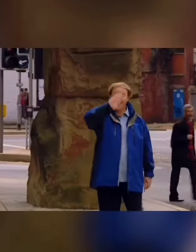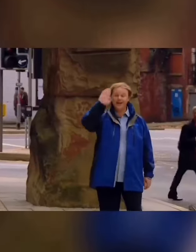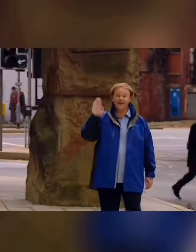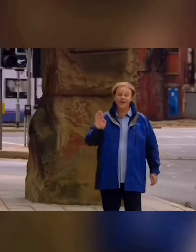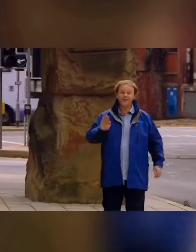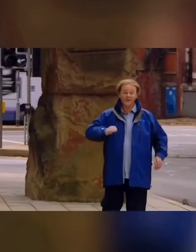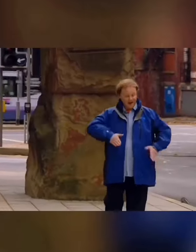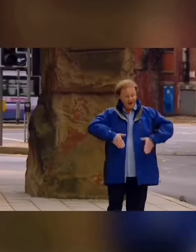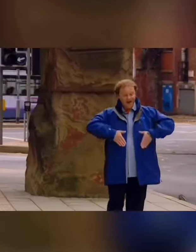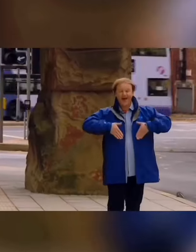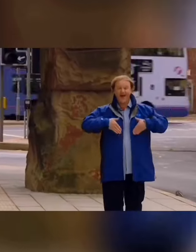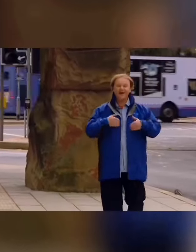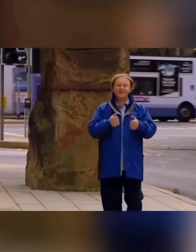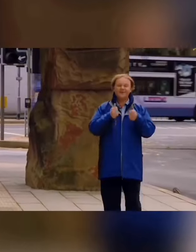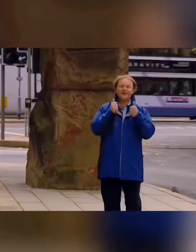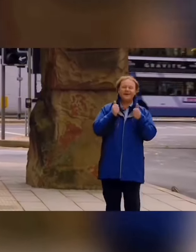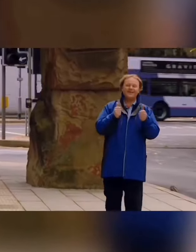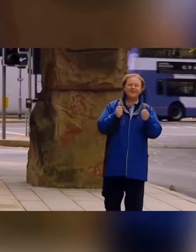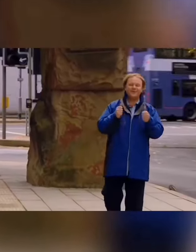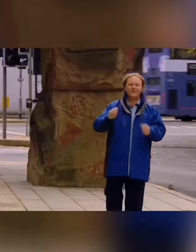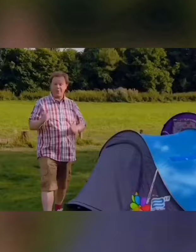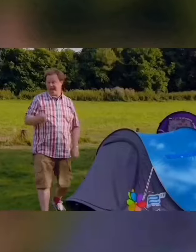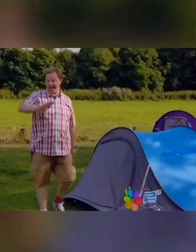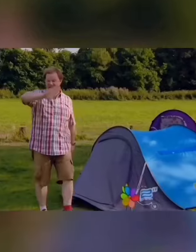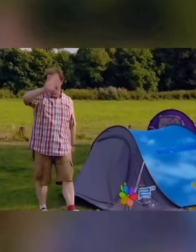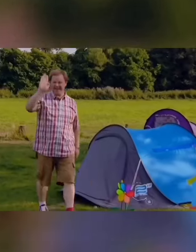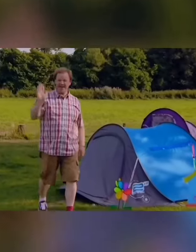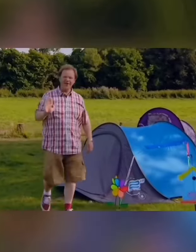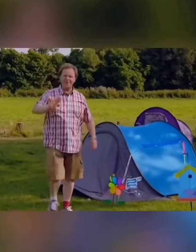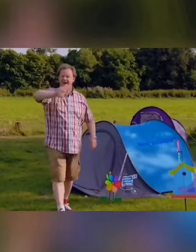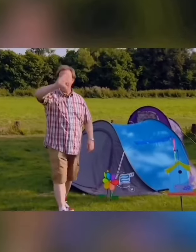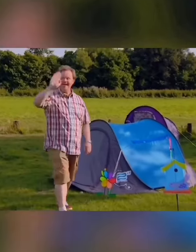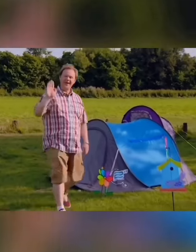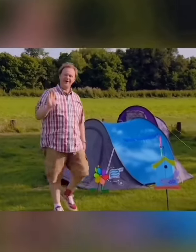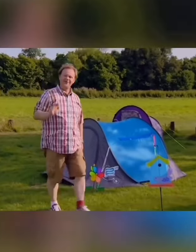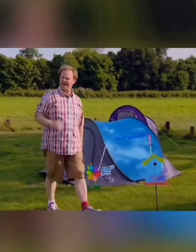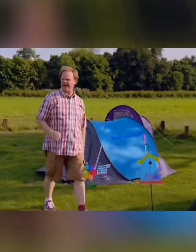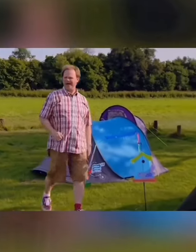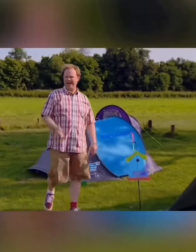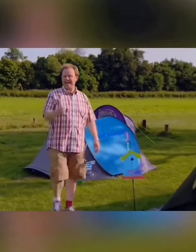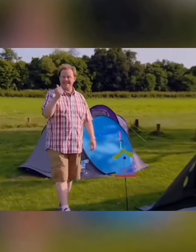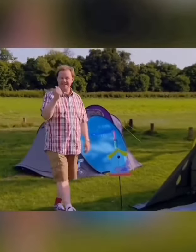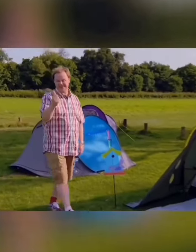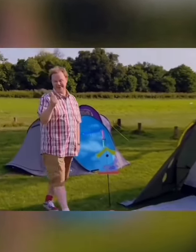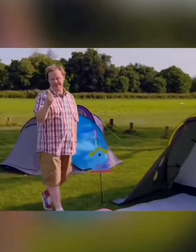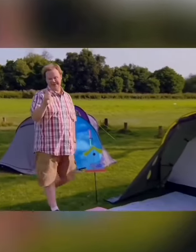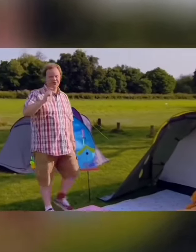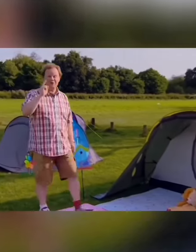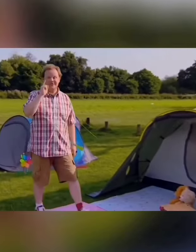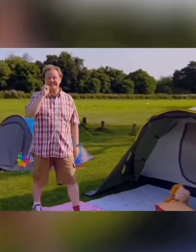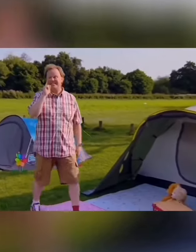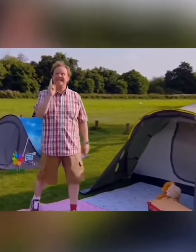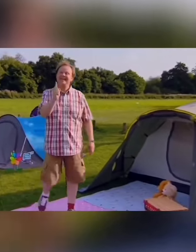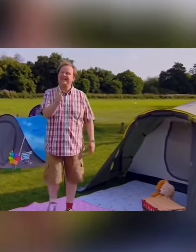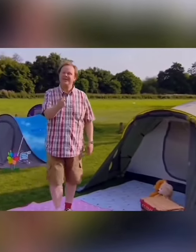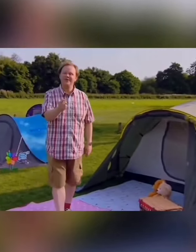hello, how are you? Hello, hello, it's good to see you.